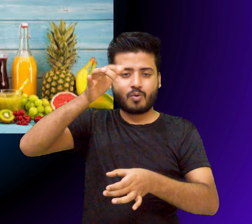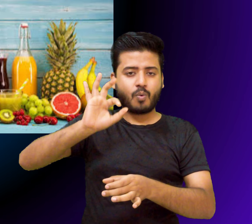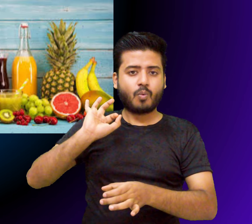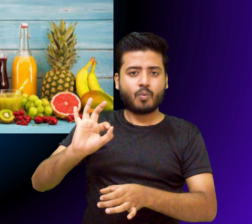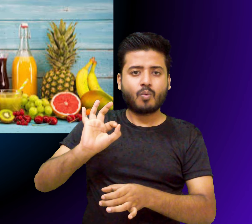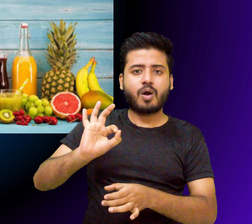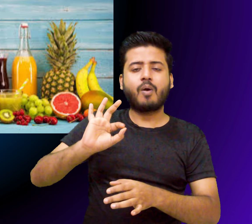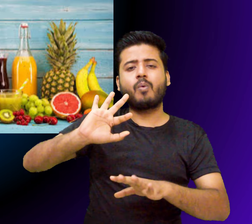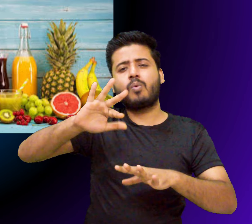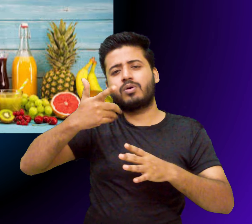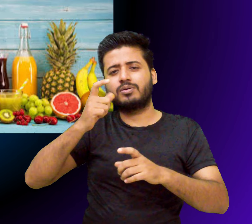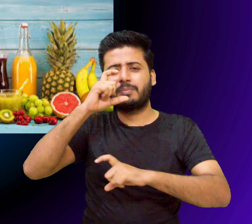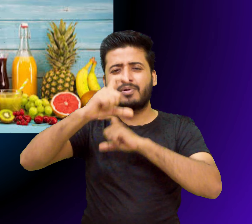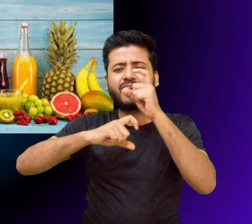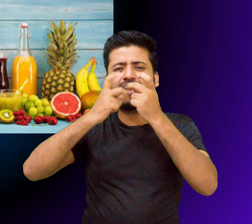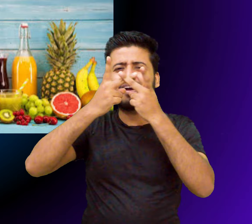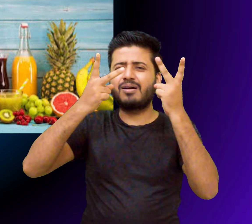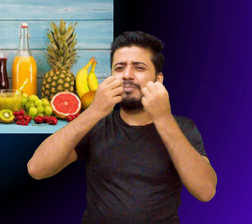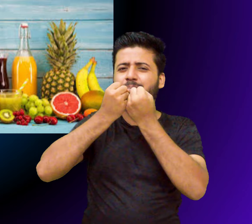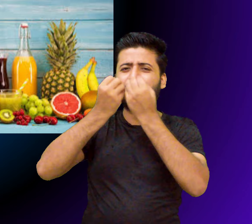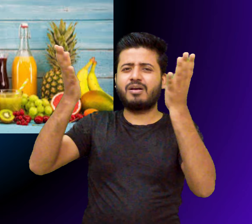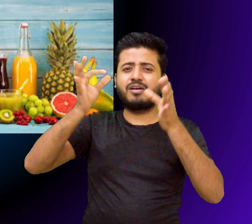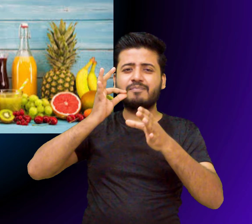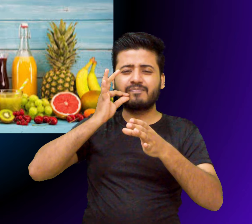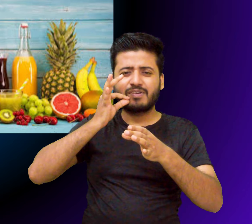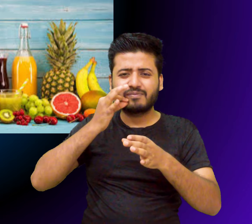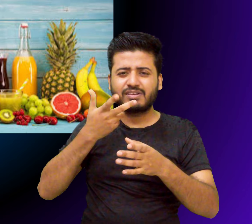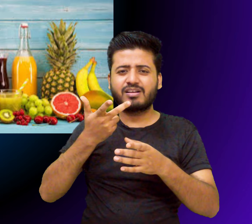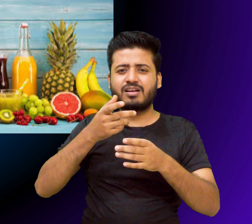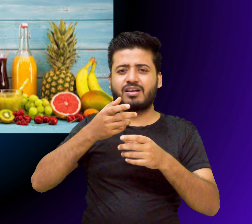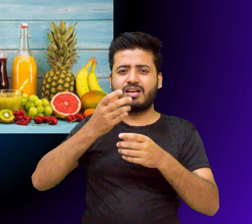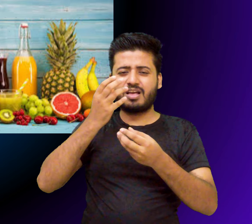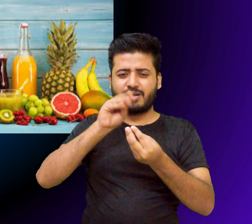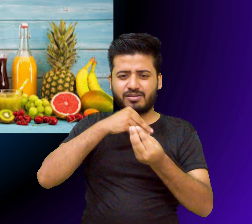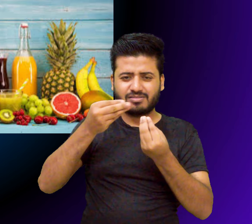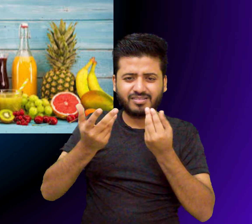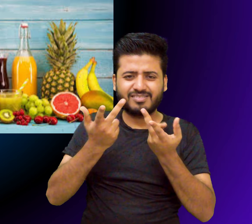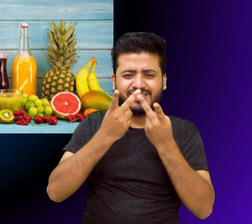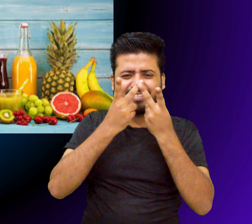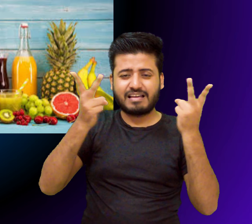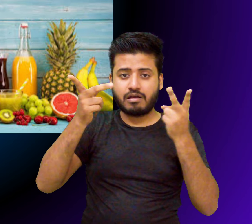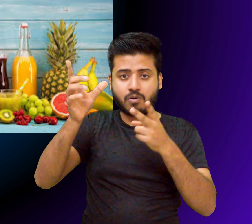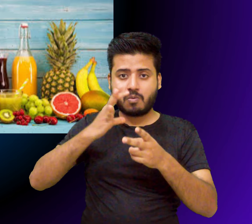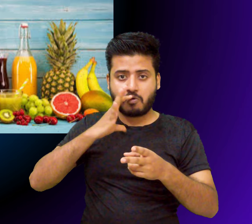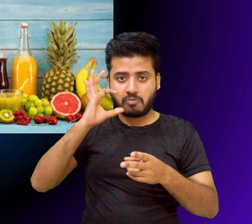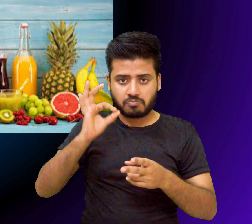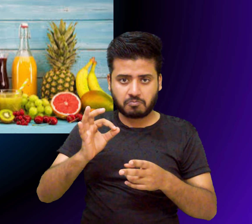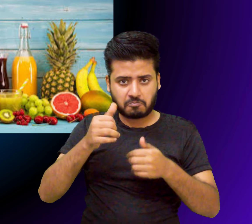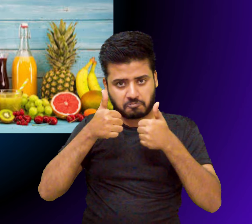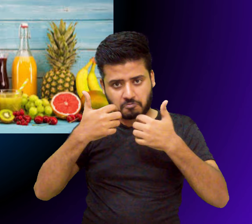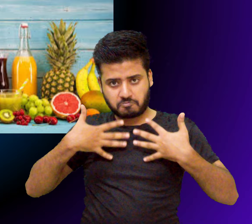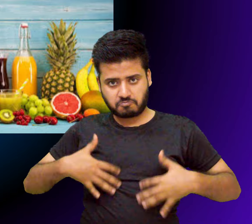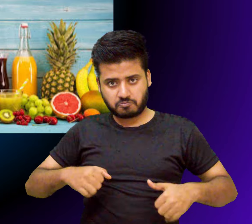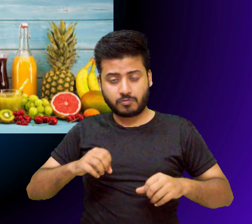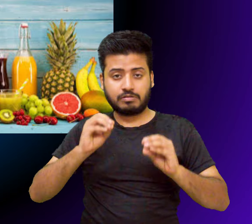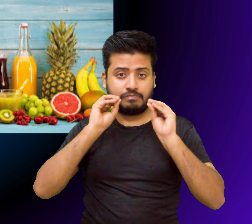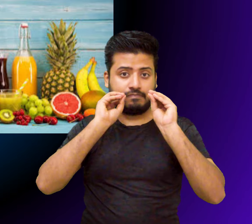a consistent, vibrant appearance that aligns with consumer expectations. The colors of fresh fruit juice, in